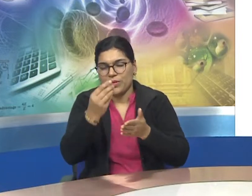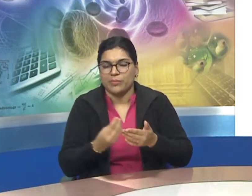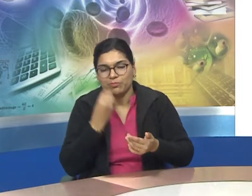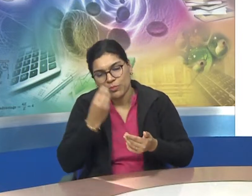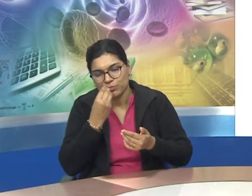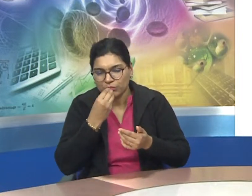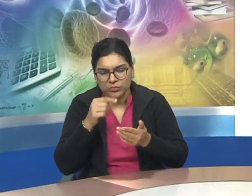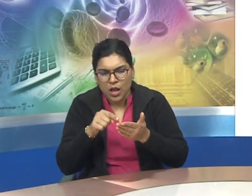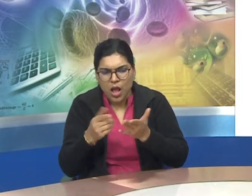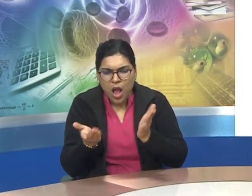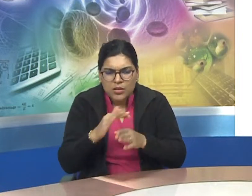Grinding grain.